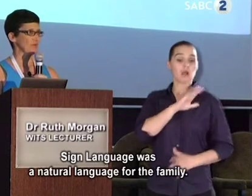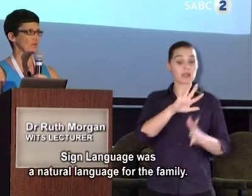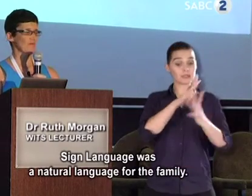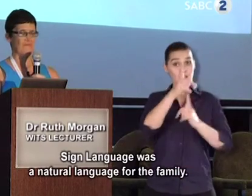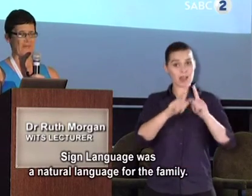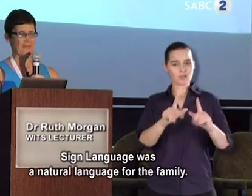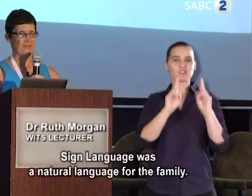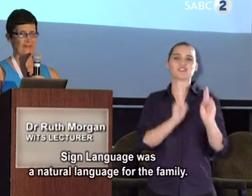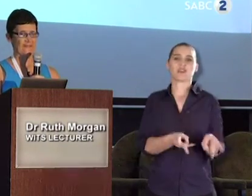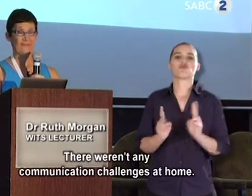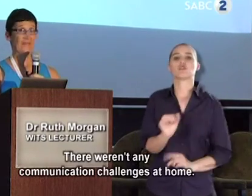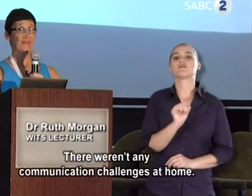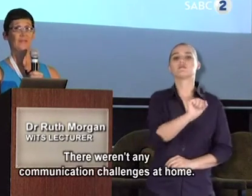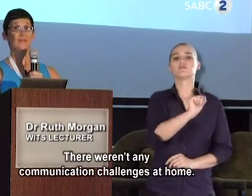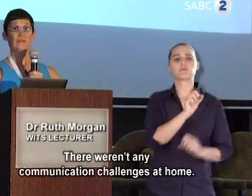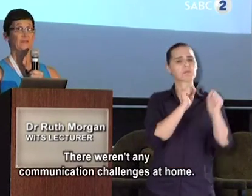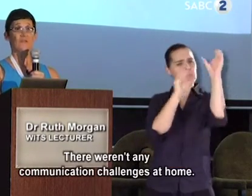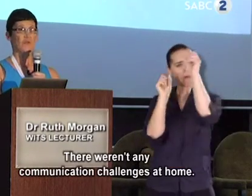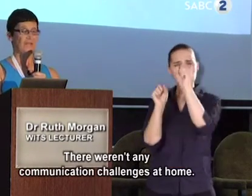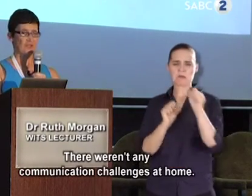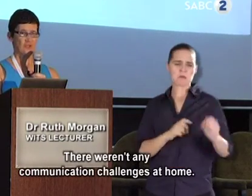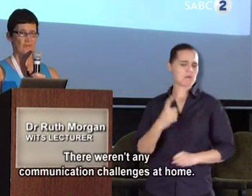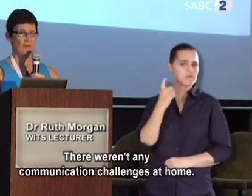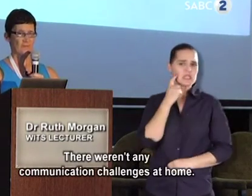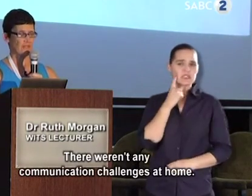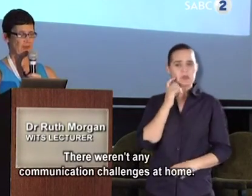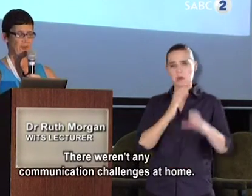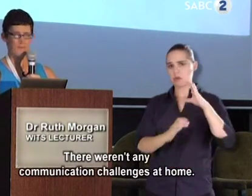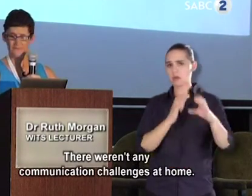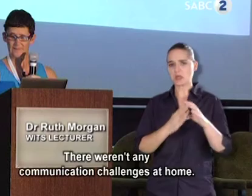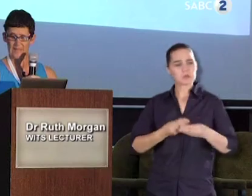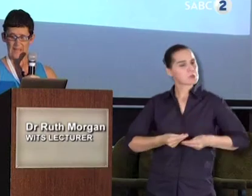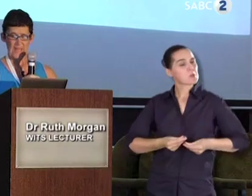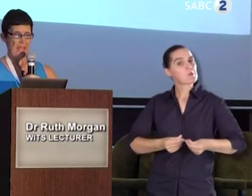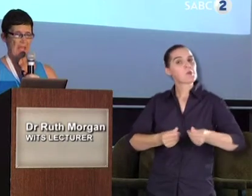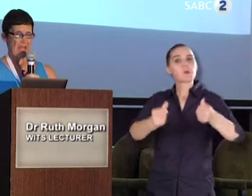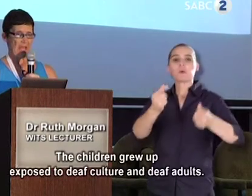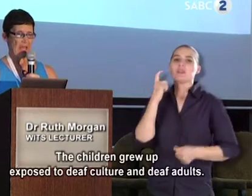was the language of the family. They didn't have any communication problems at home.